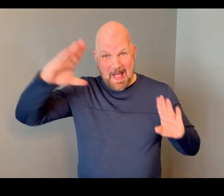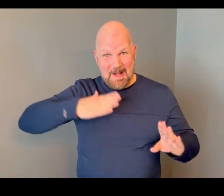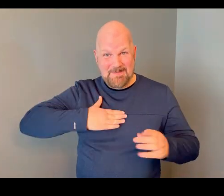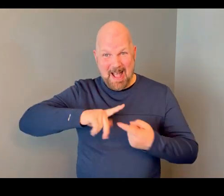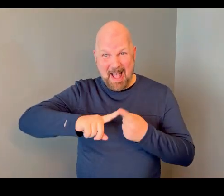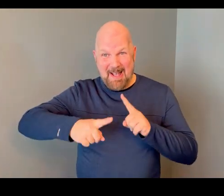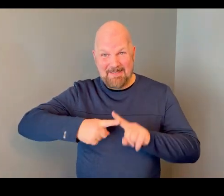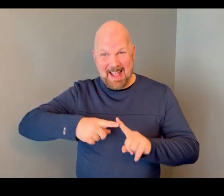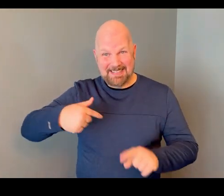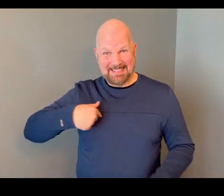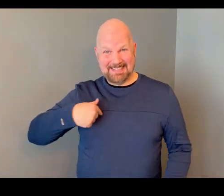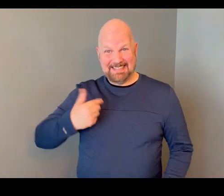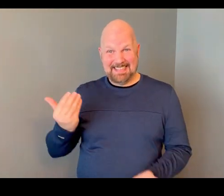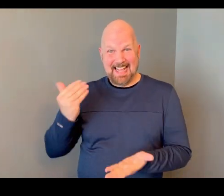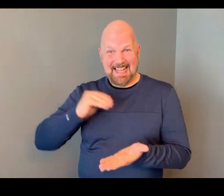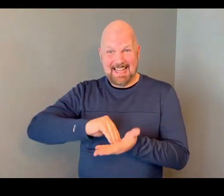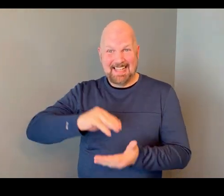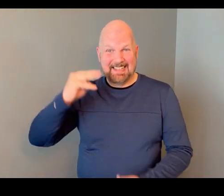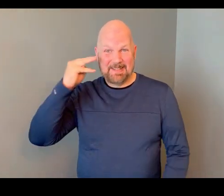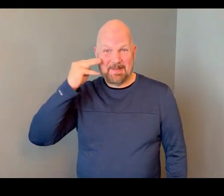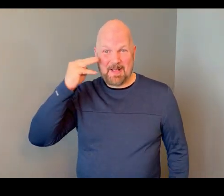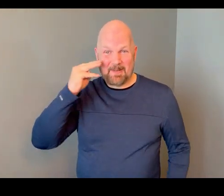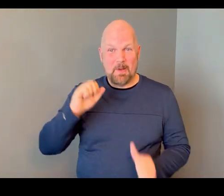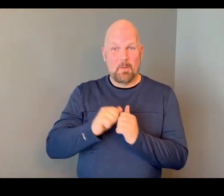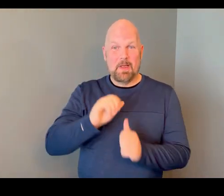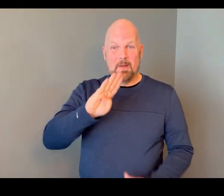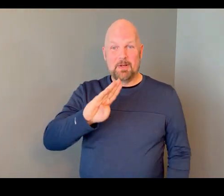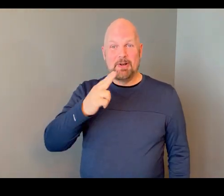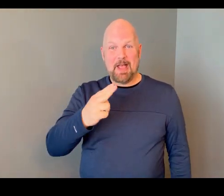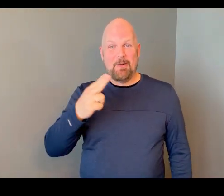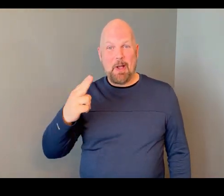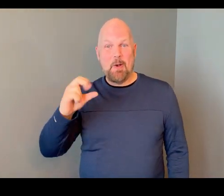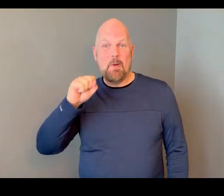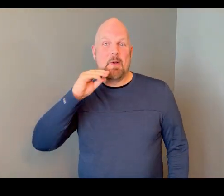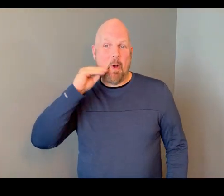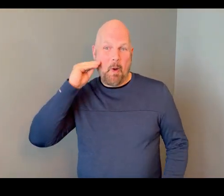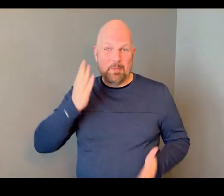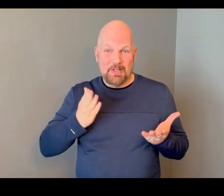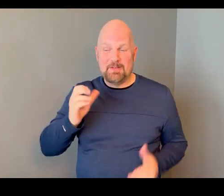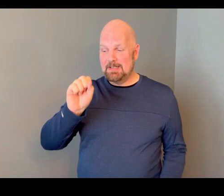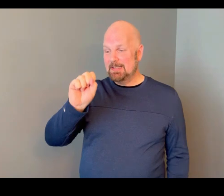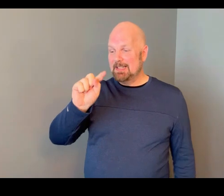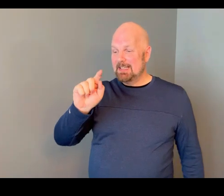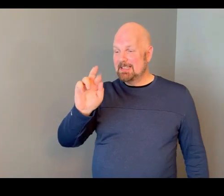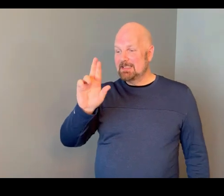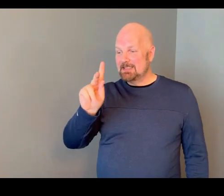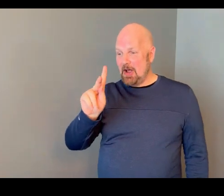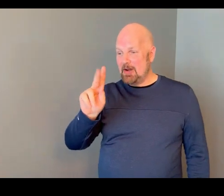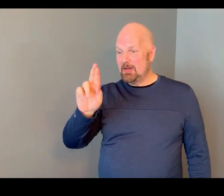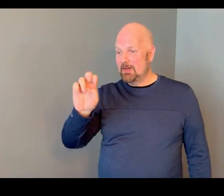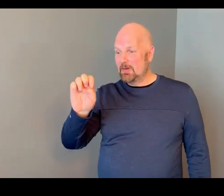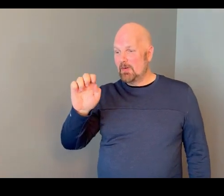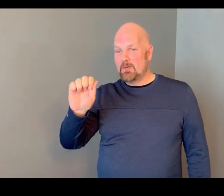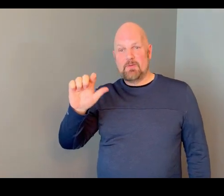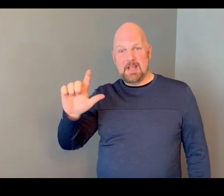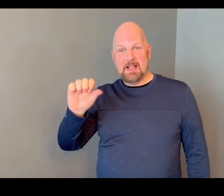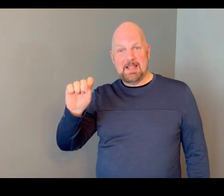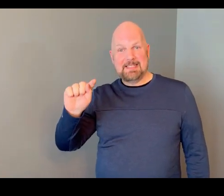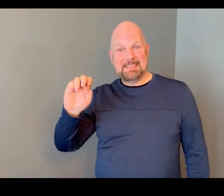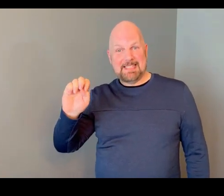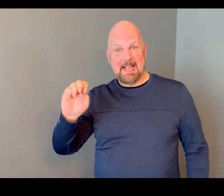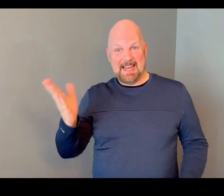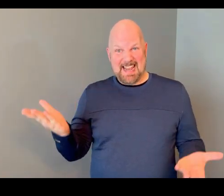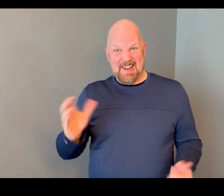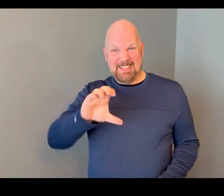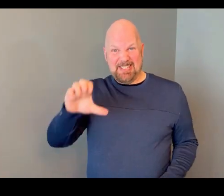Hola, mis amigos. It is me, Michael Bothel with Berkshire Hathaway HomeServices, Starck Real Estate, right here in